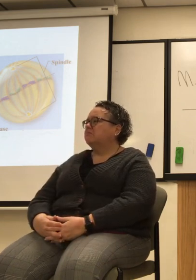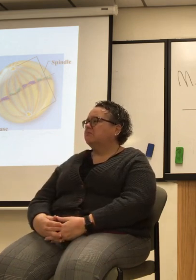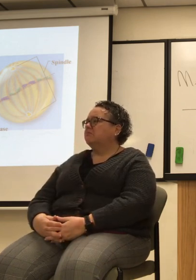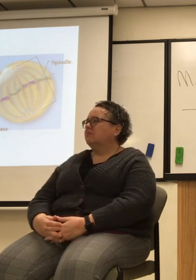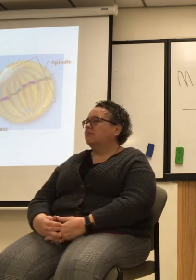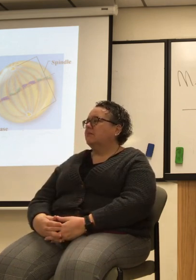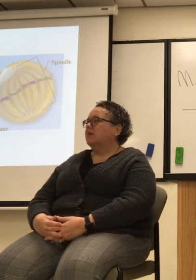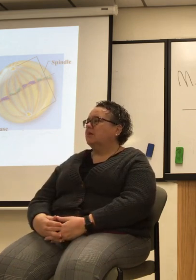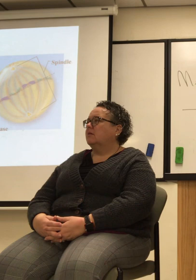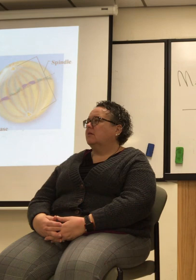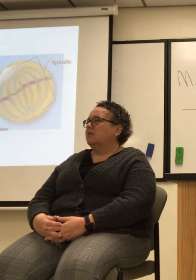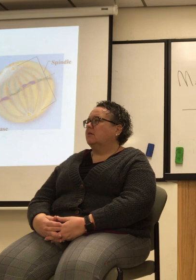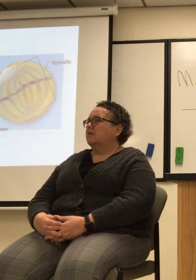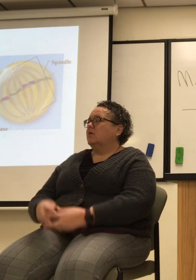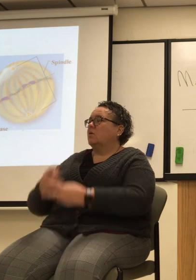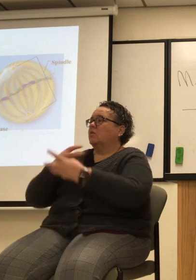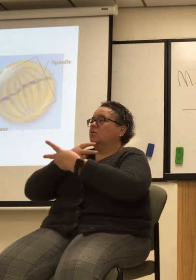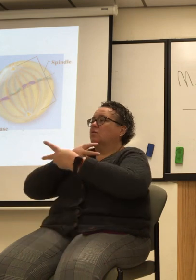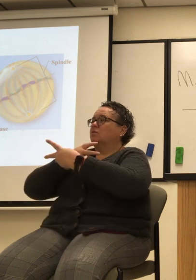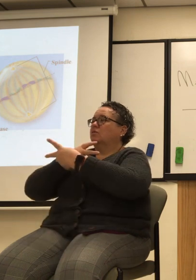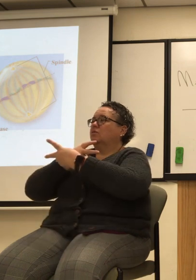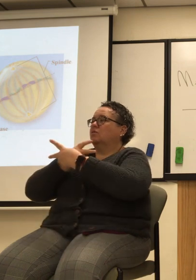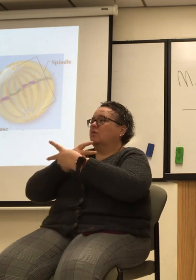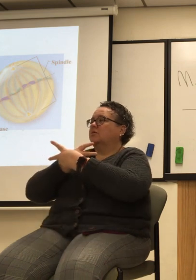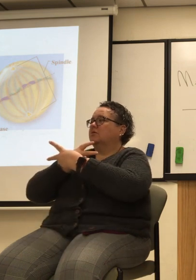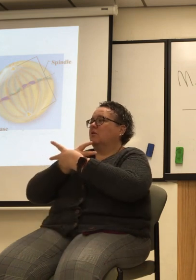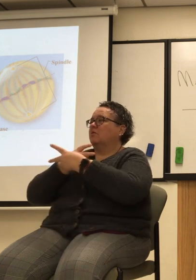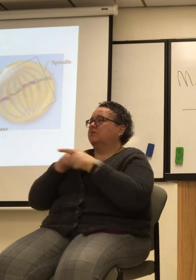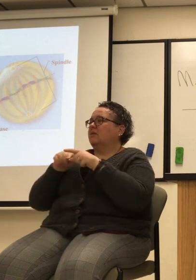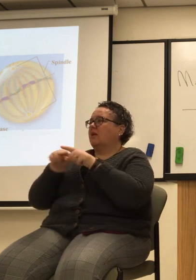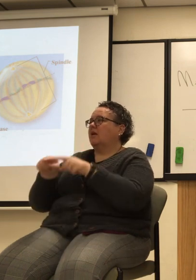I'll just put chromosomes aligned at the metaphase plate.